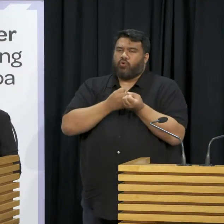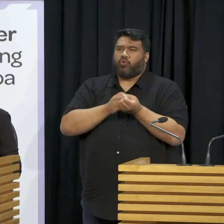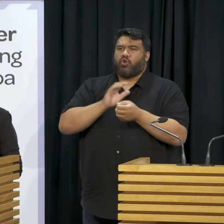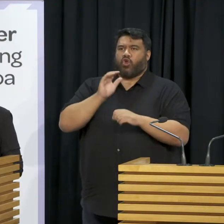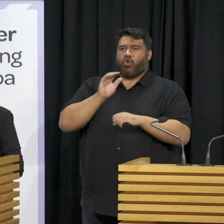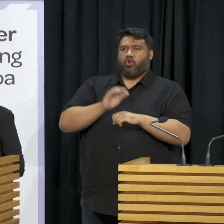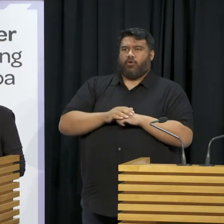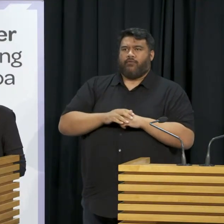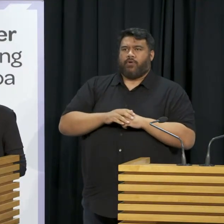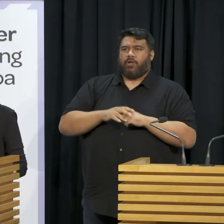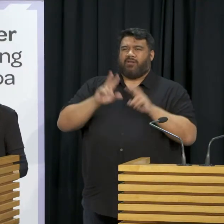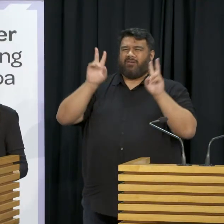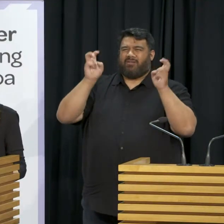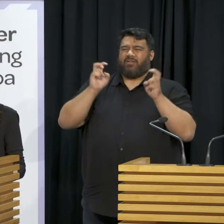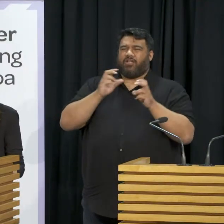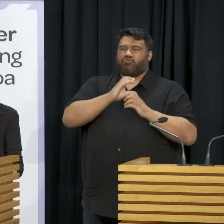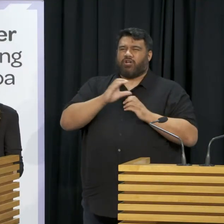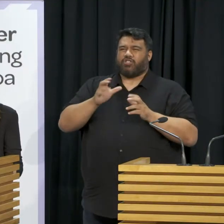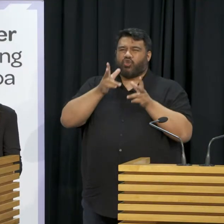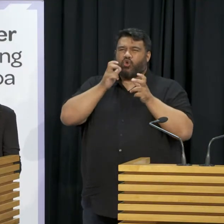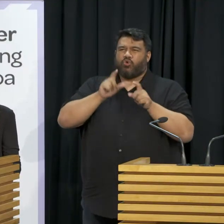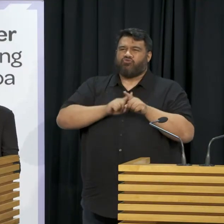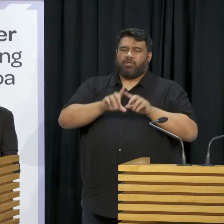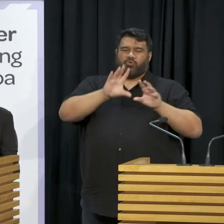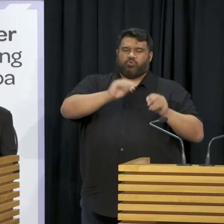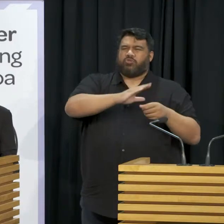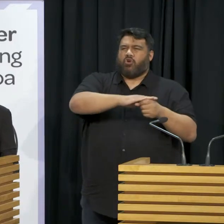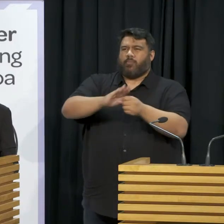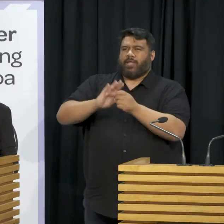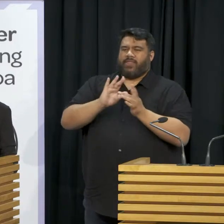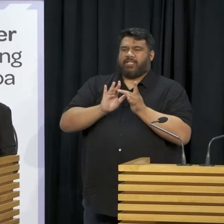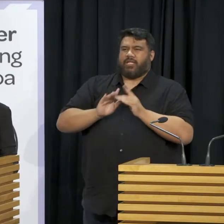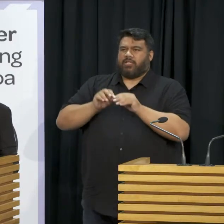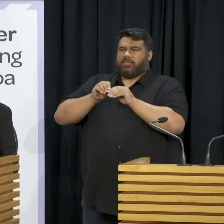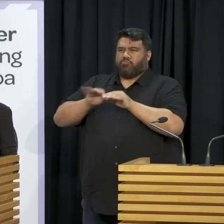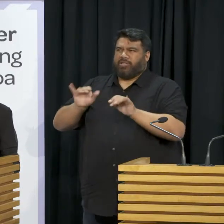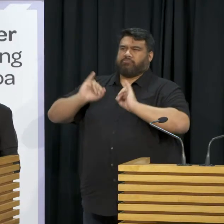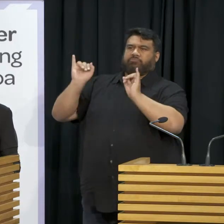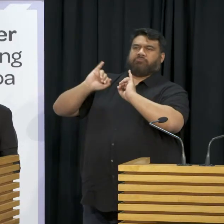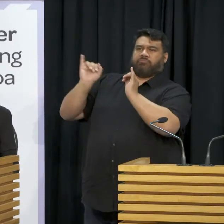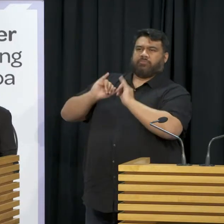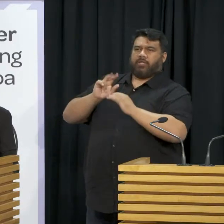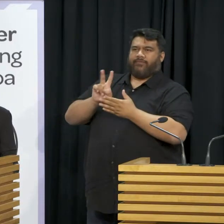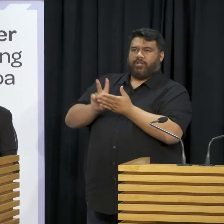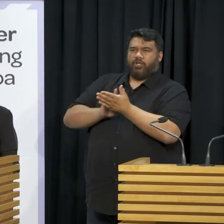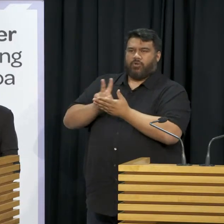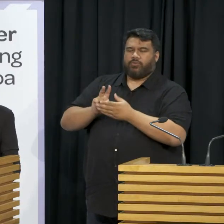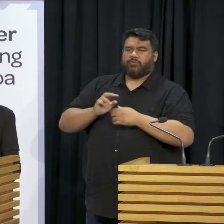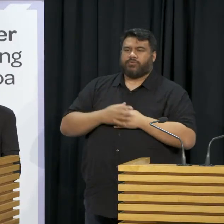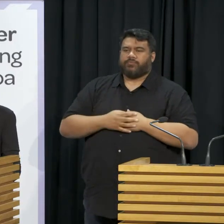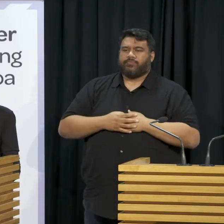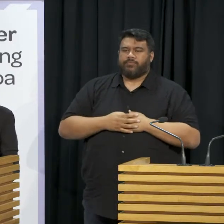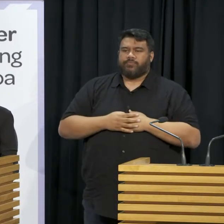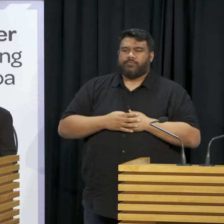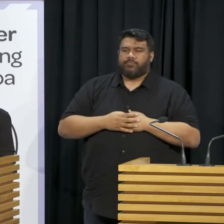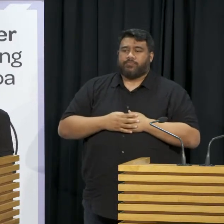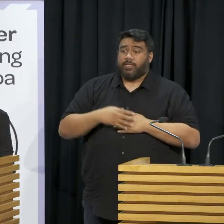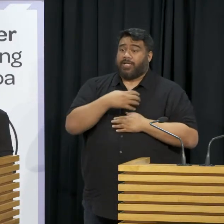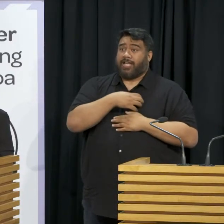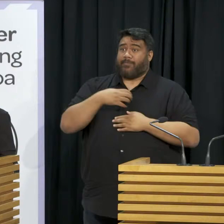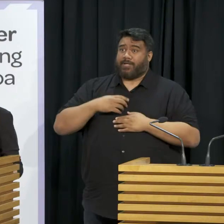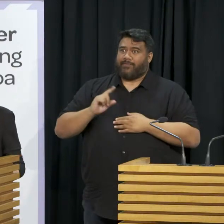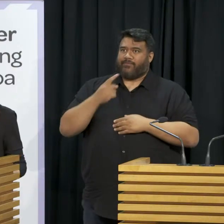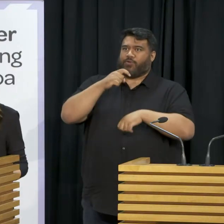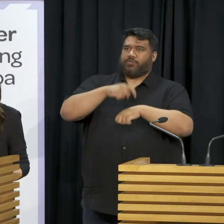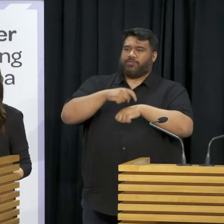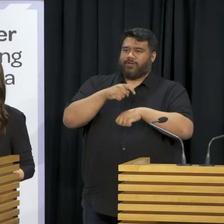on March 15. 50 countries and international organisations now support the call, and for the first time, governments and major tech companies are